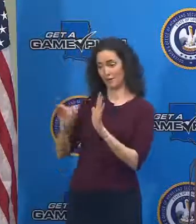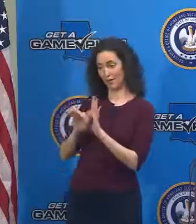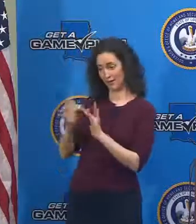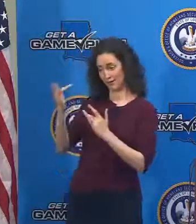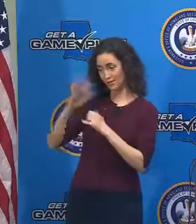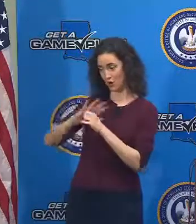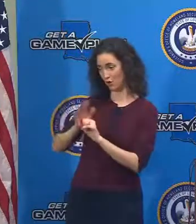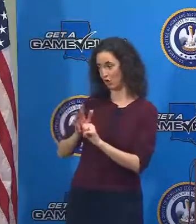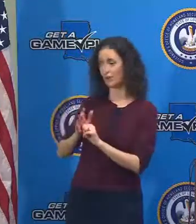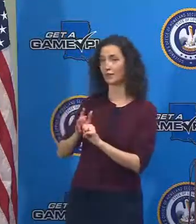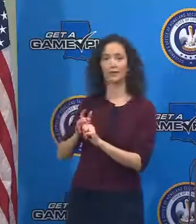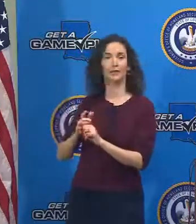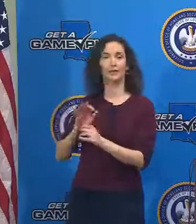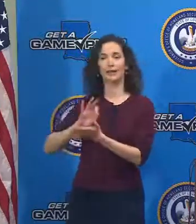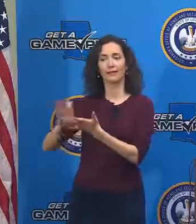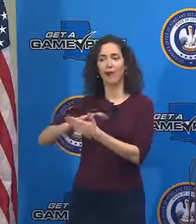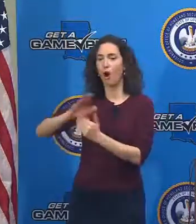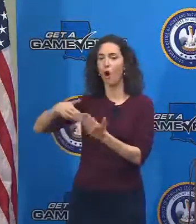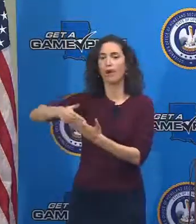that.